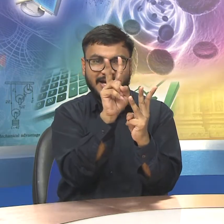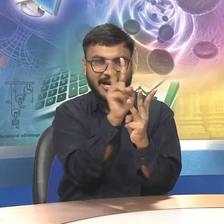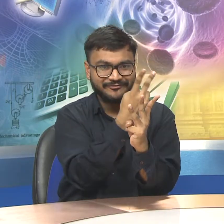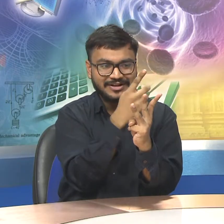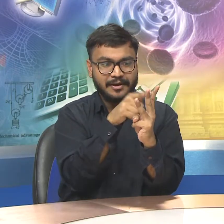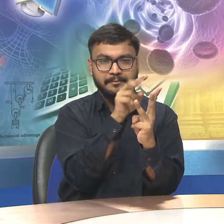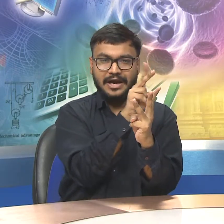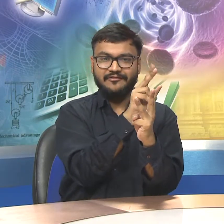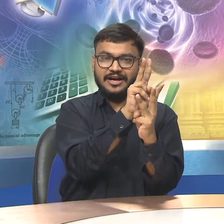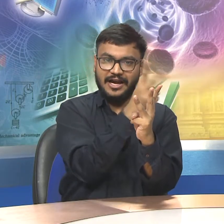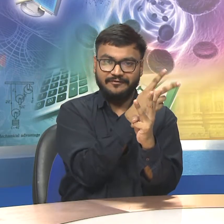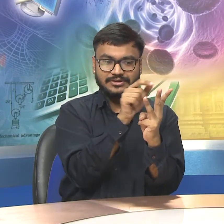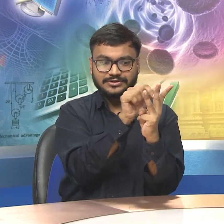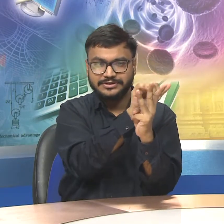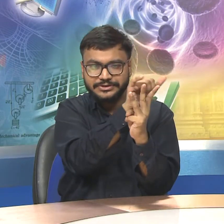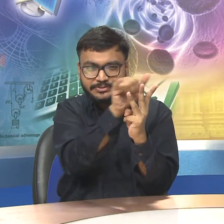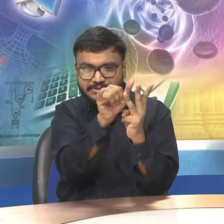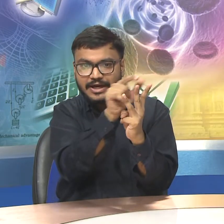they make minimal pairs.